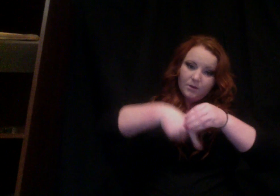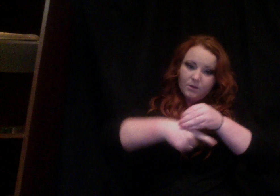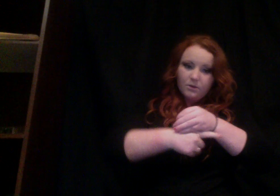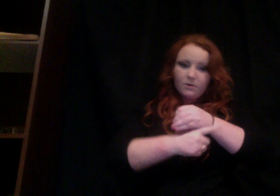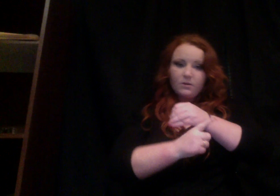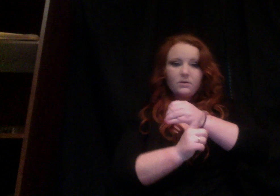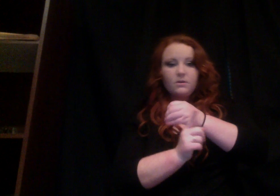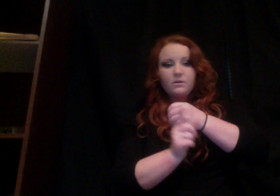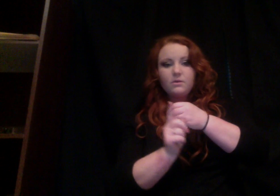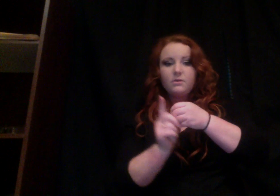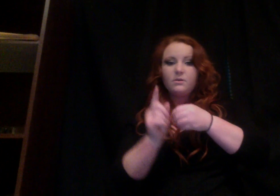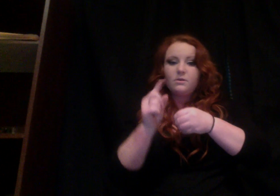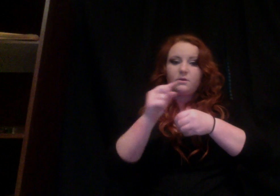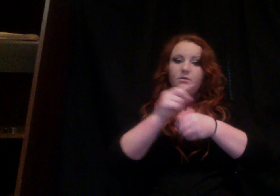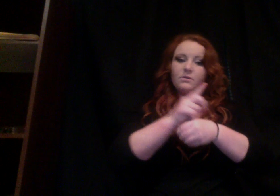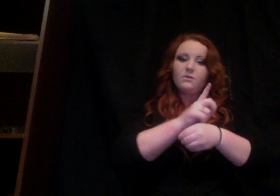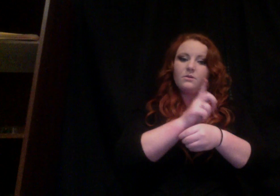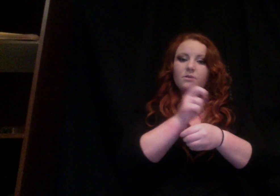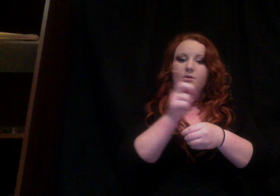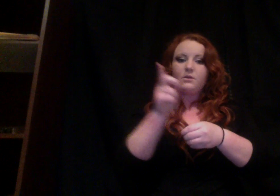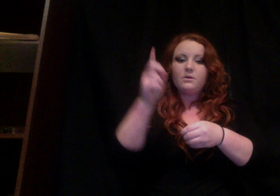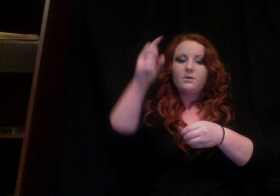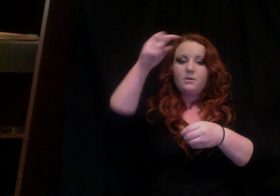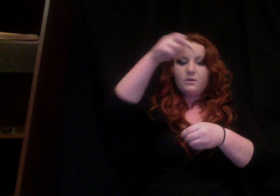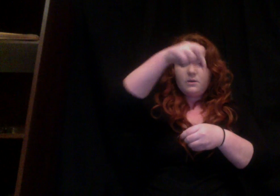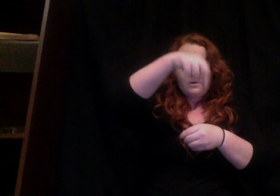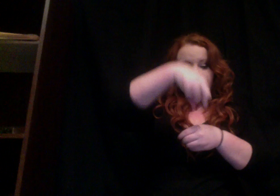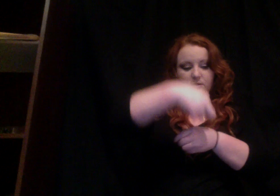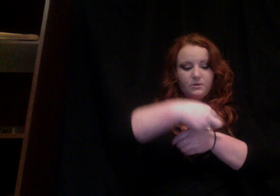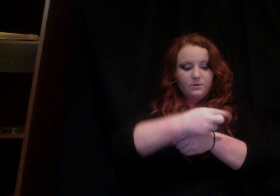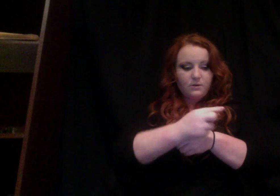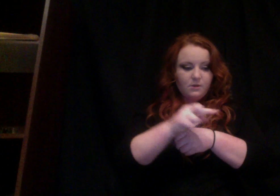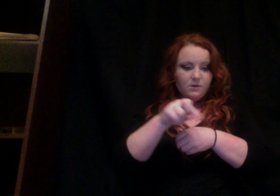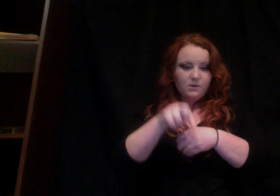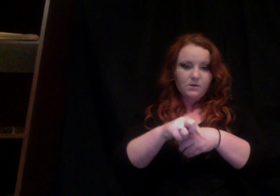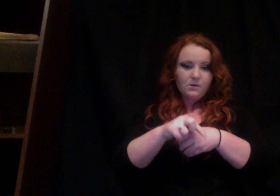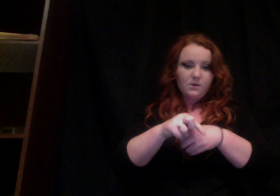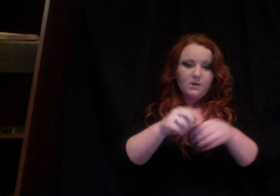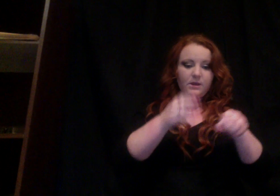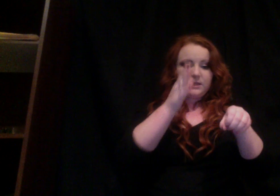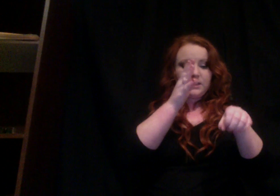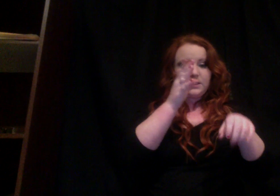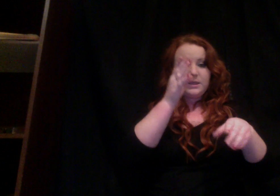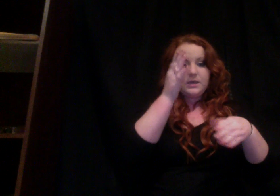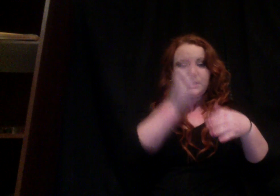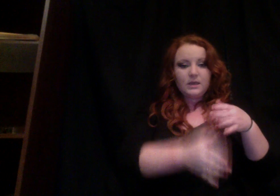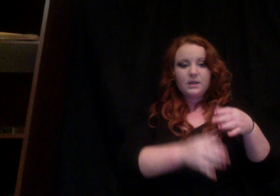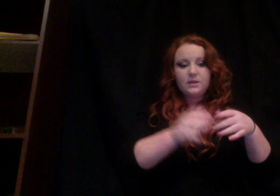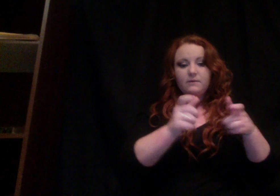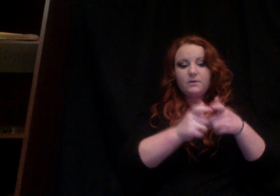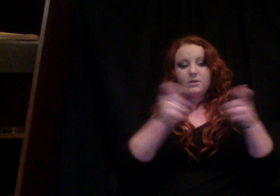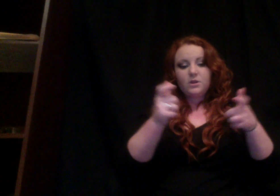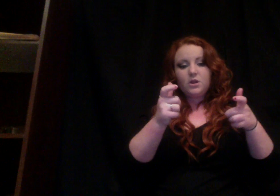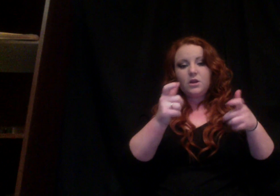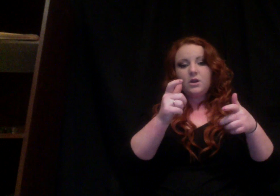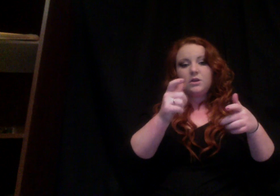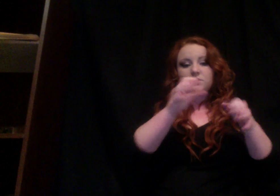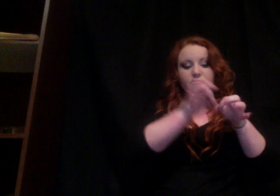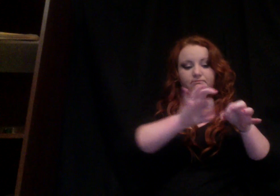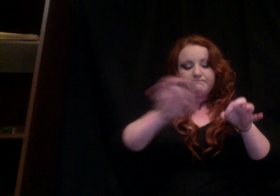his way all the way to the end of the large intestine where it joins the small intestine. As he's